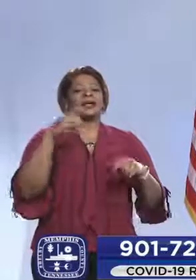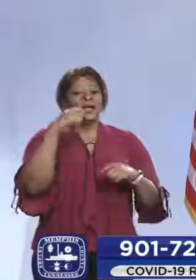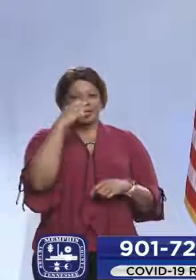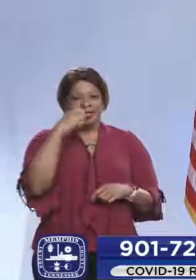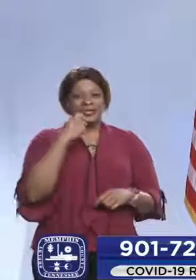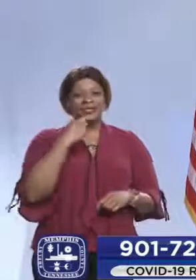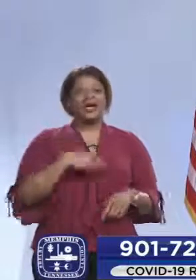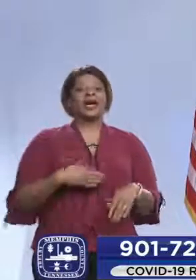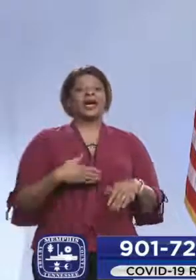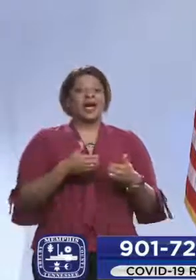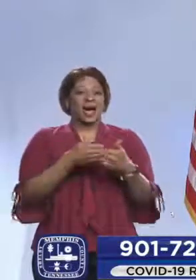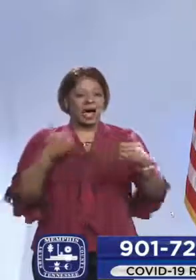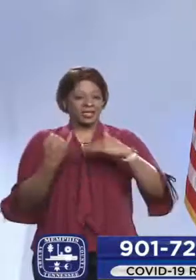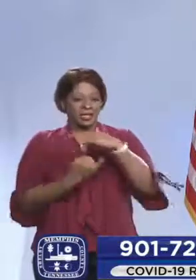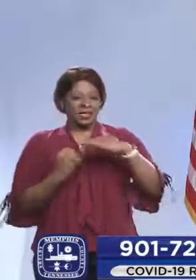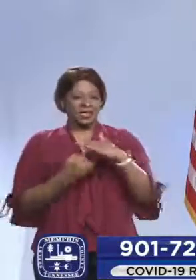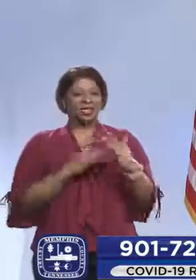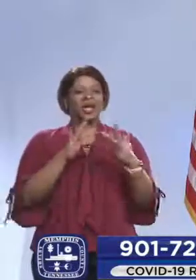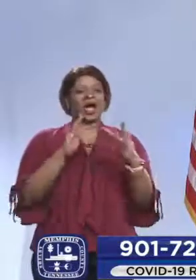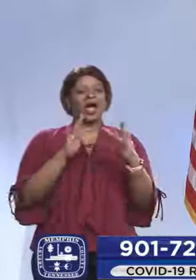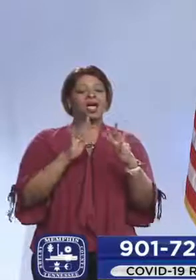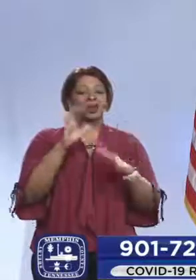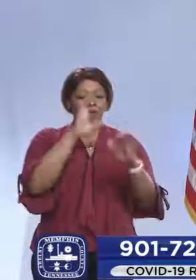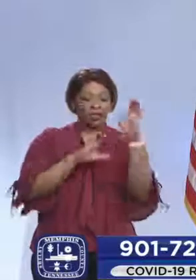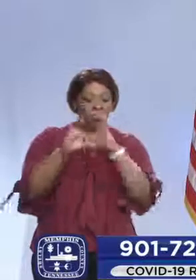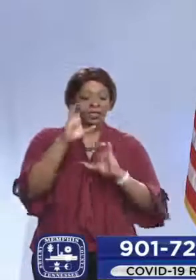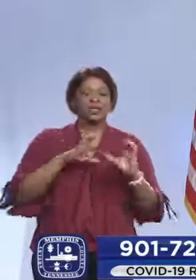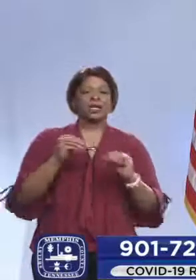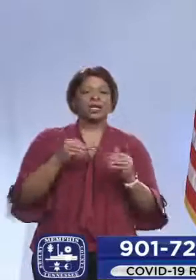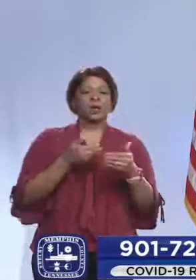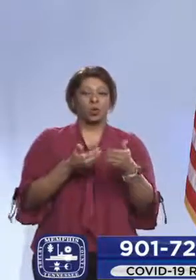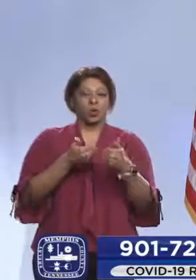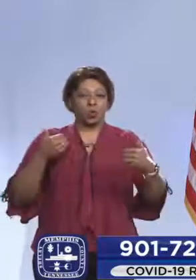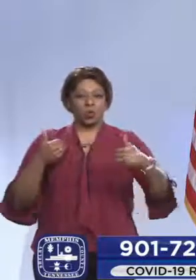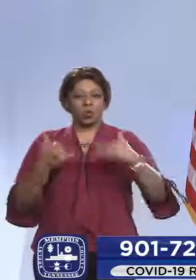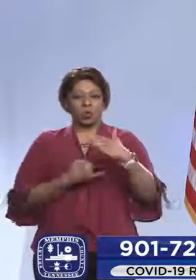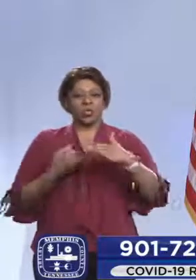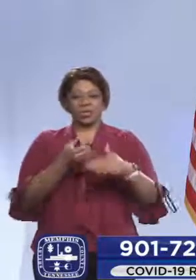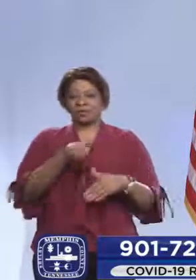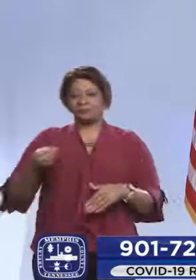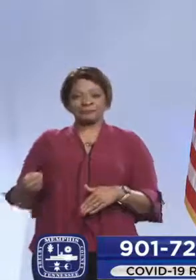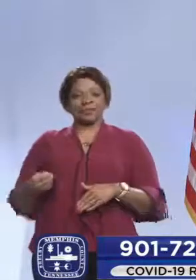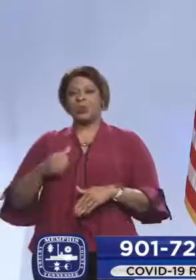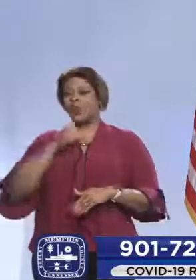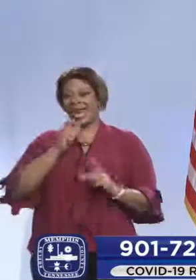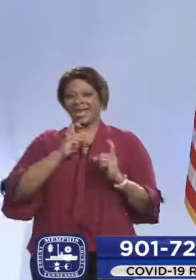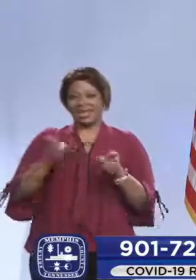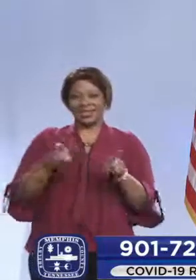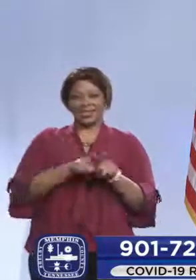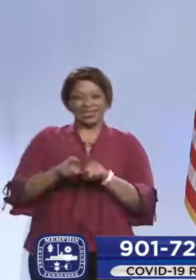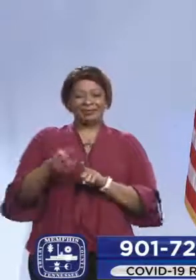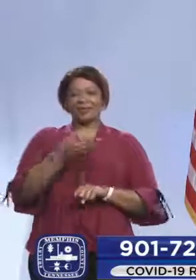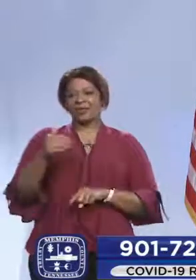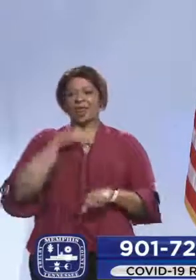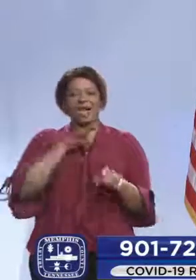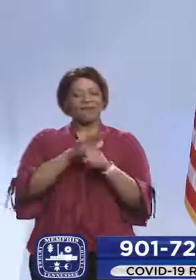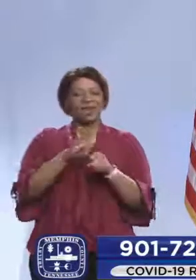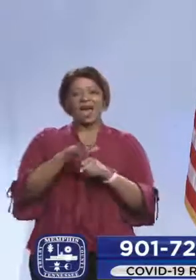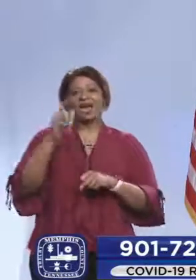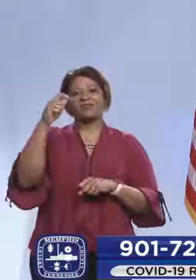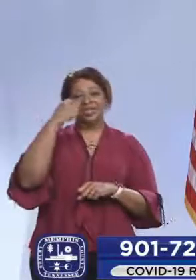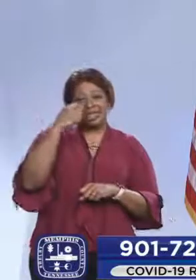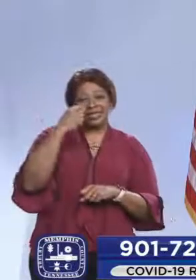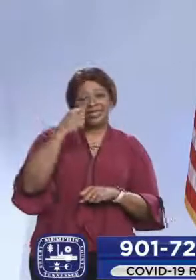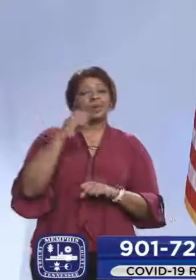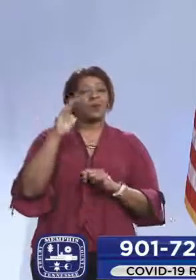contact tracing, and quarantine, to box it in. We weren't given that luxury in the United States because we didn't have enough tests. Hopefully